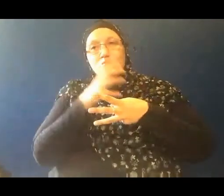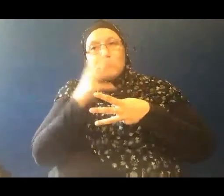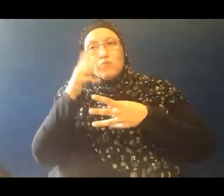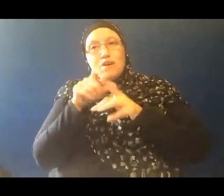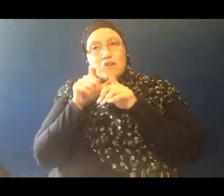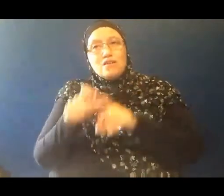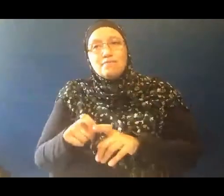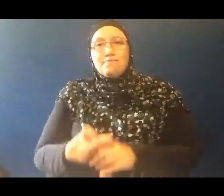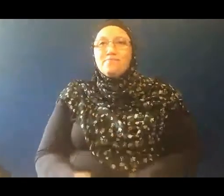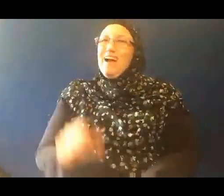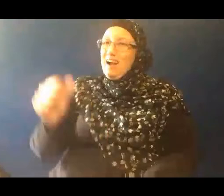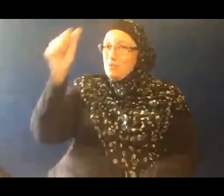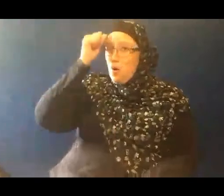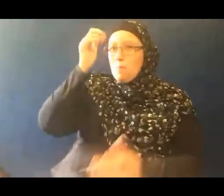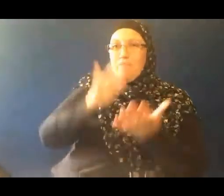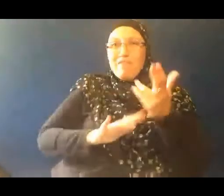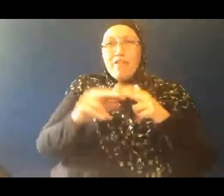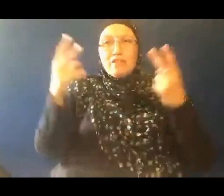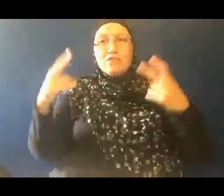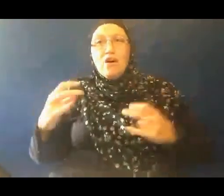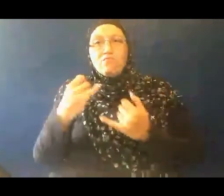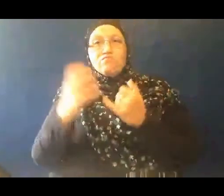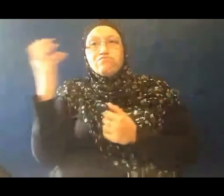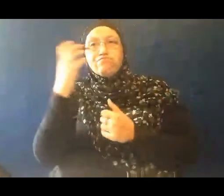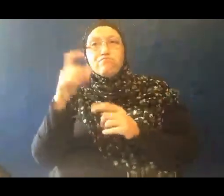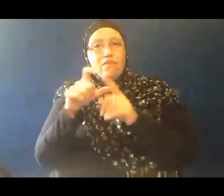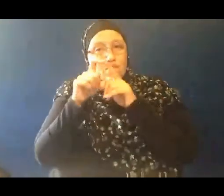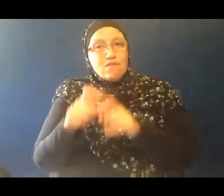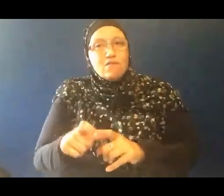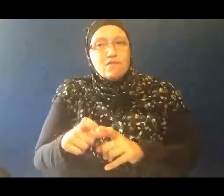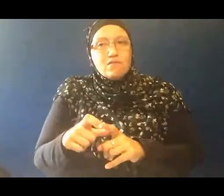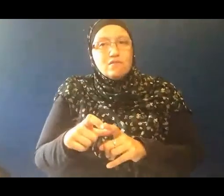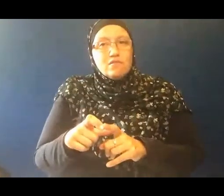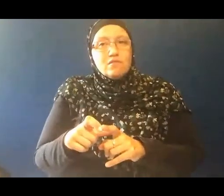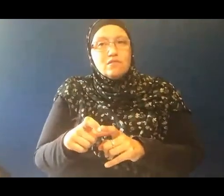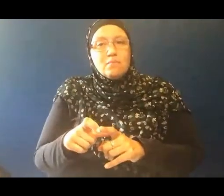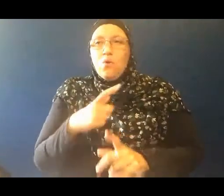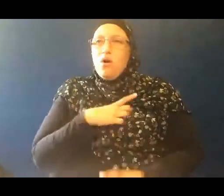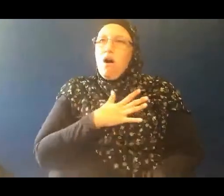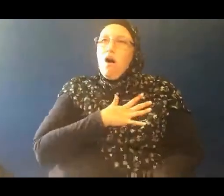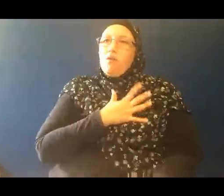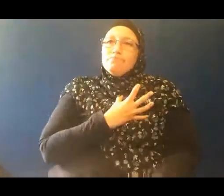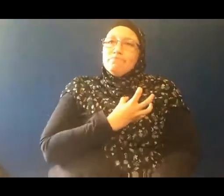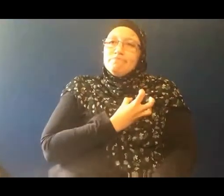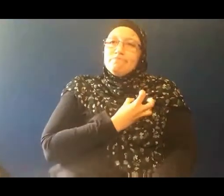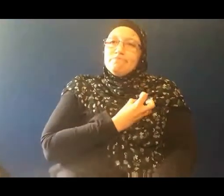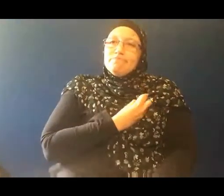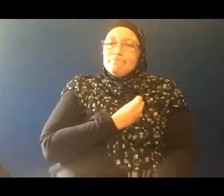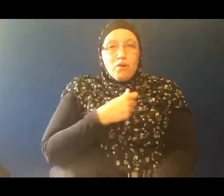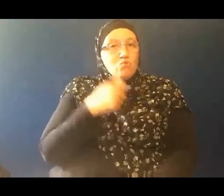is, as, you know, to experience the loss of parents, because I know how it